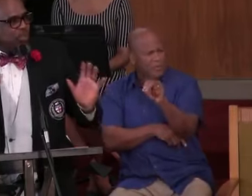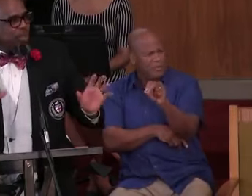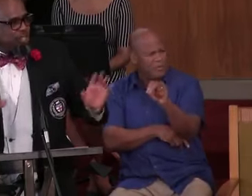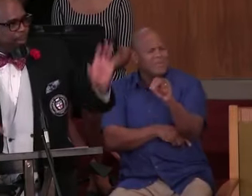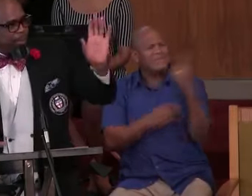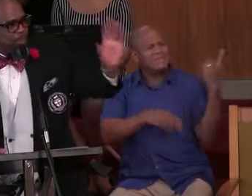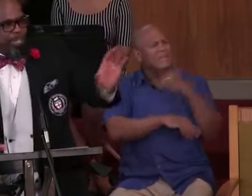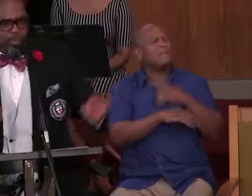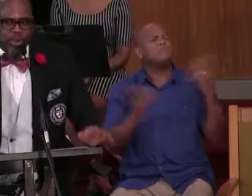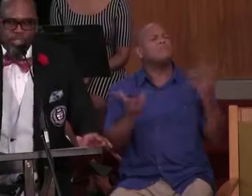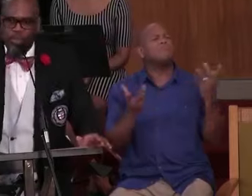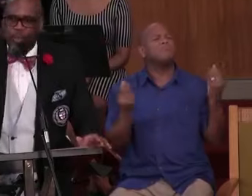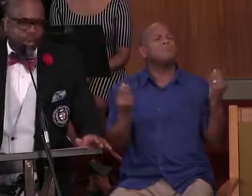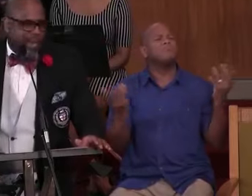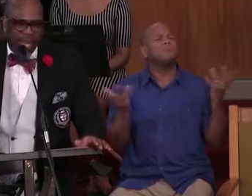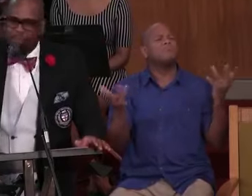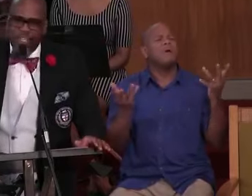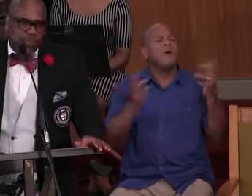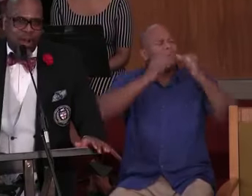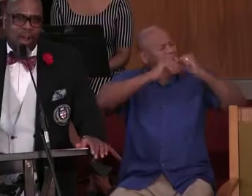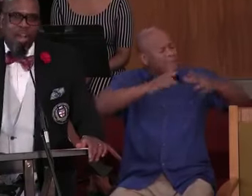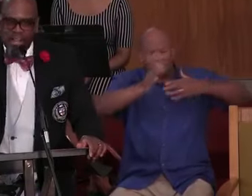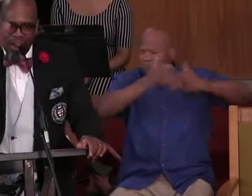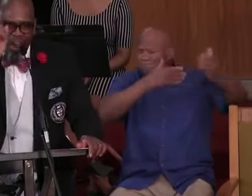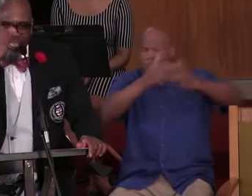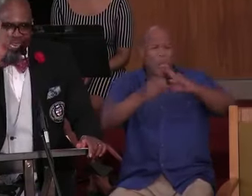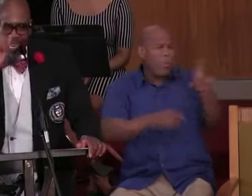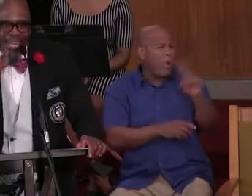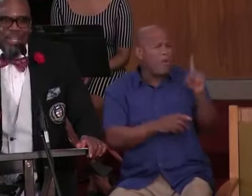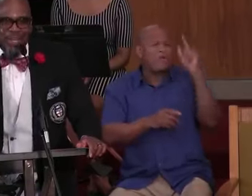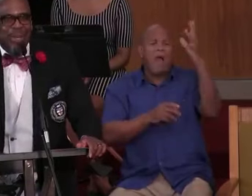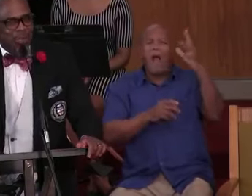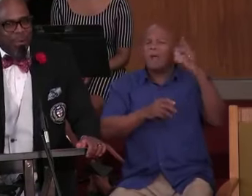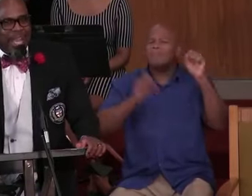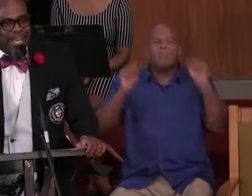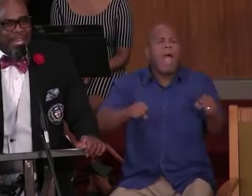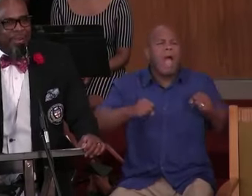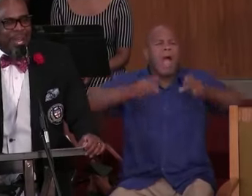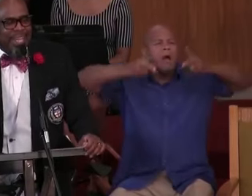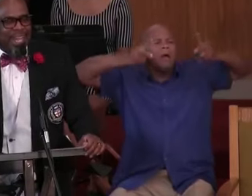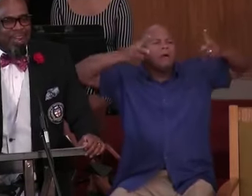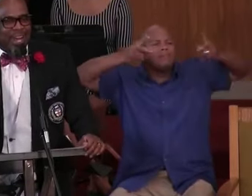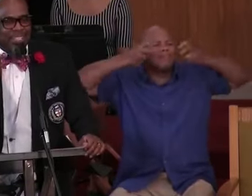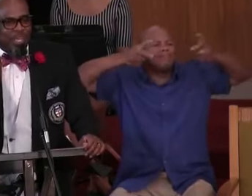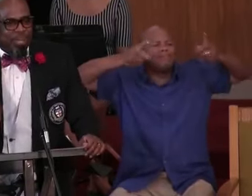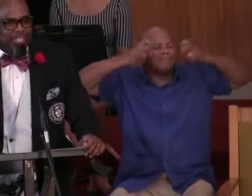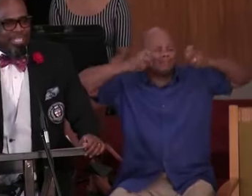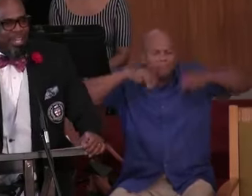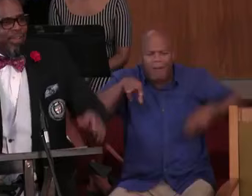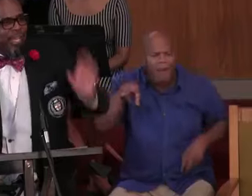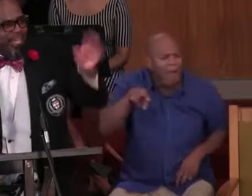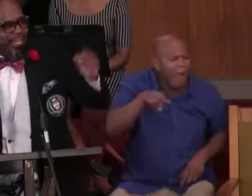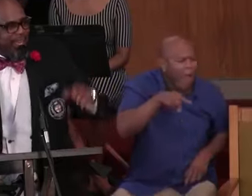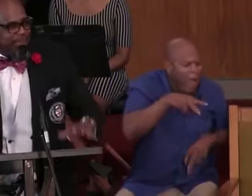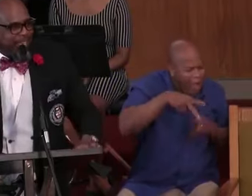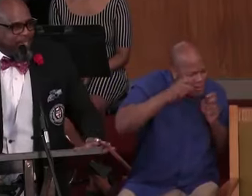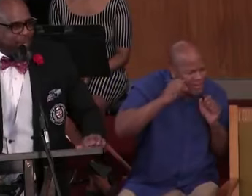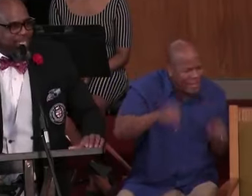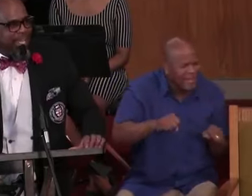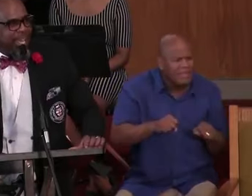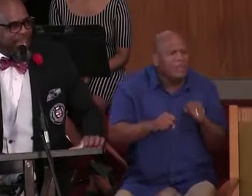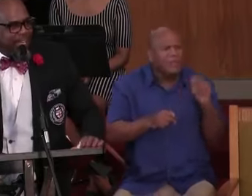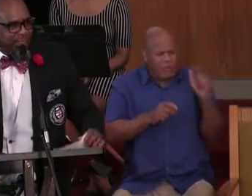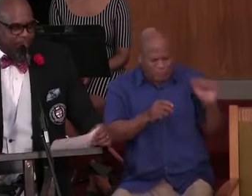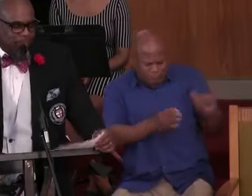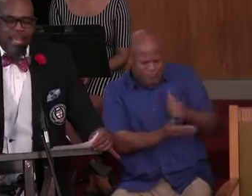let's worship Him. You can worship Him wherever you are. God can hear you right here, right now. Consecrate yourself. Get up, get